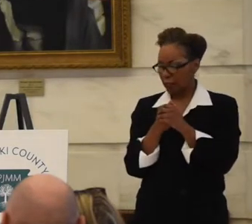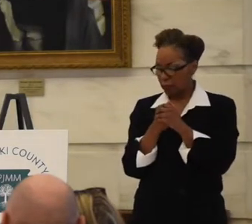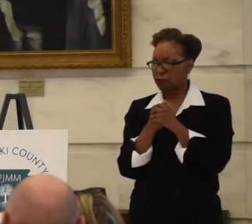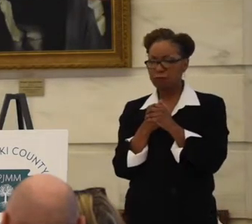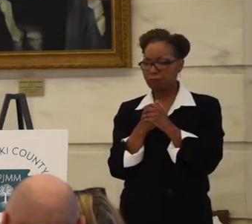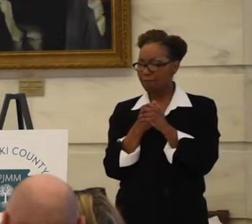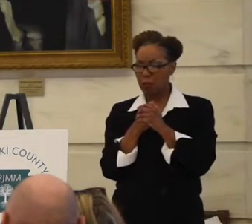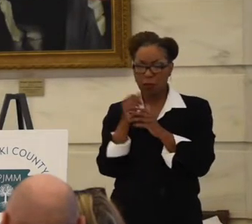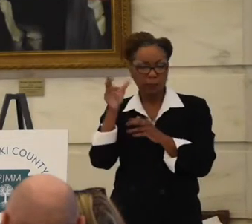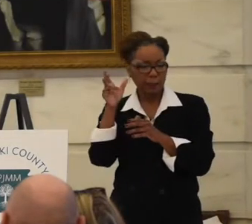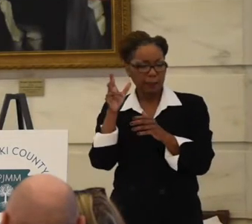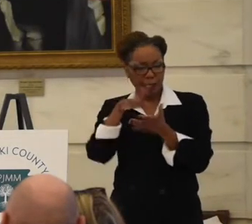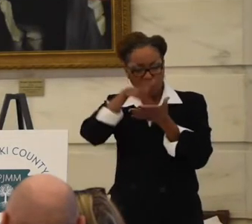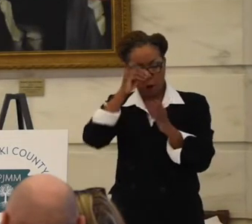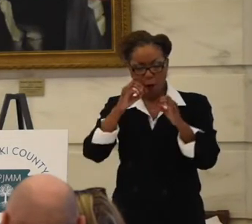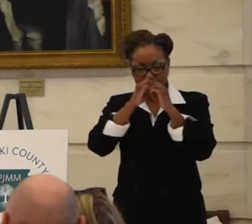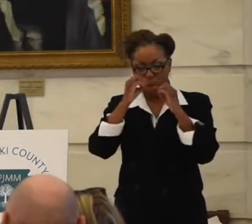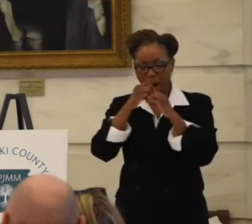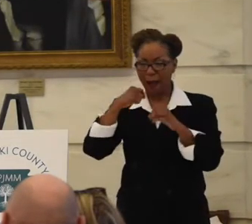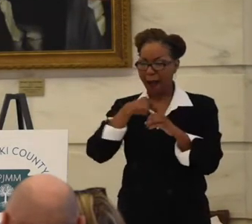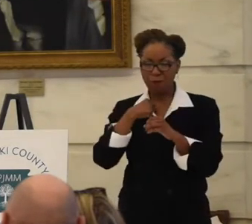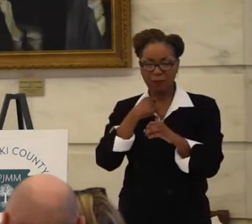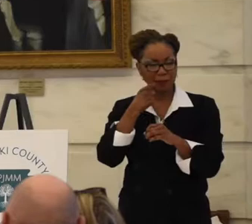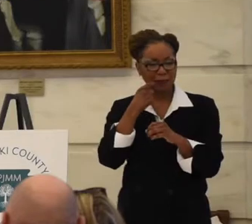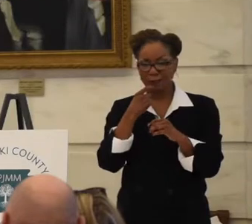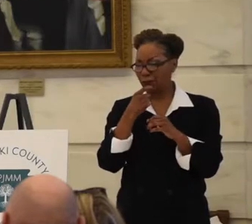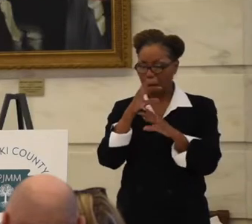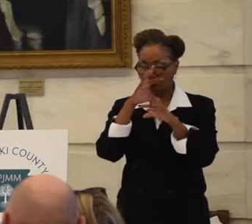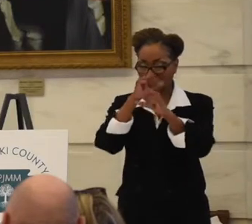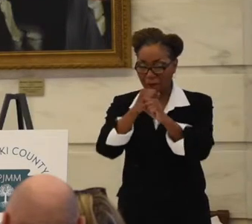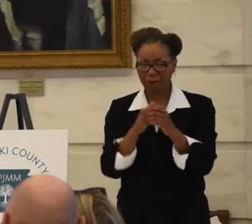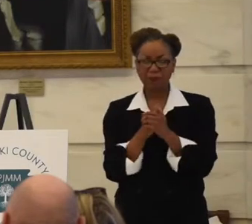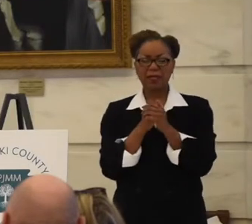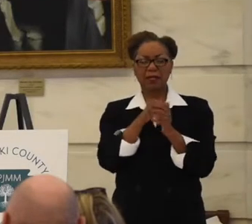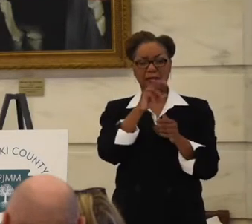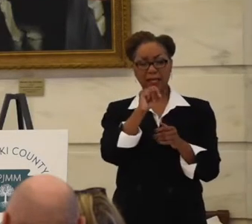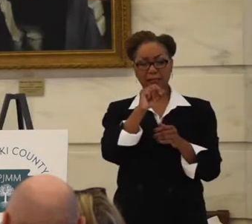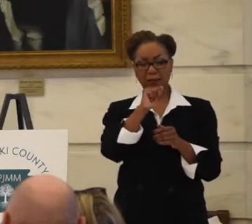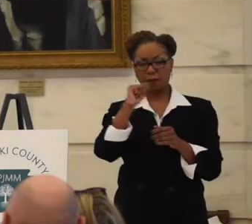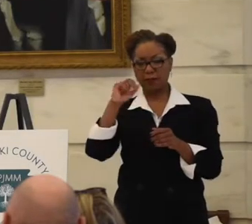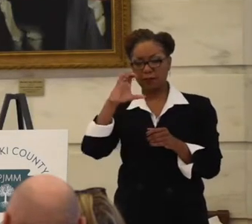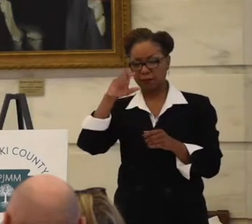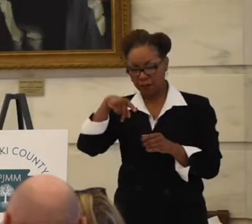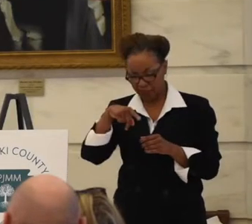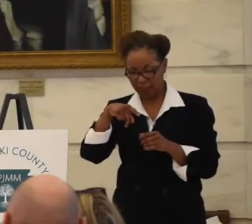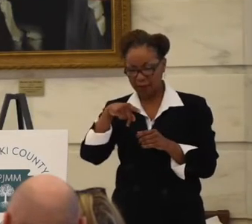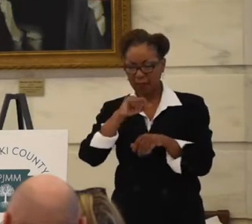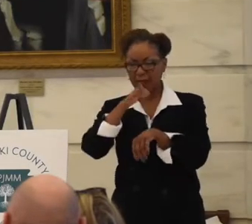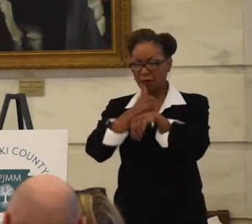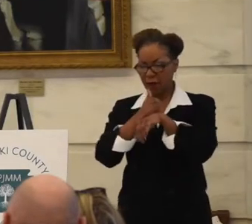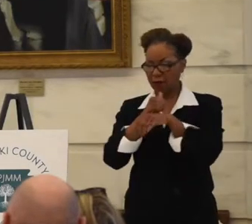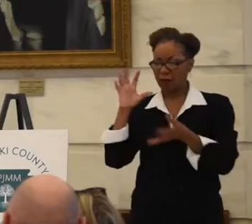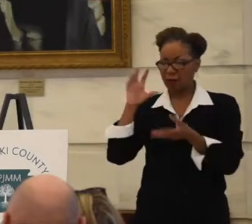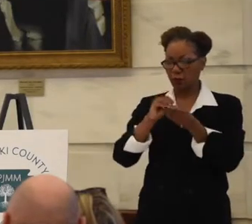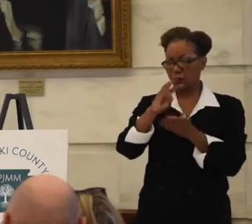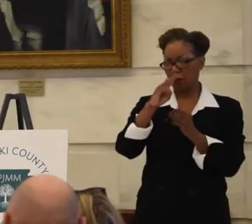The NAACP has found a total